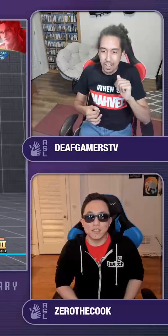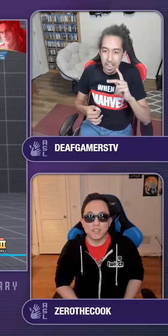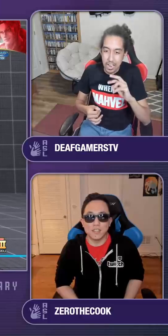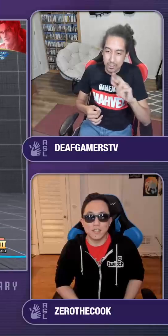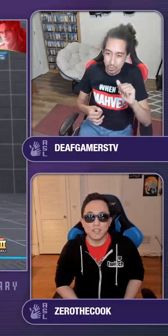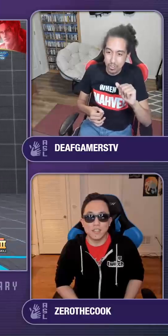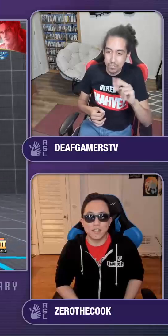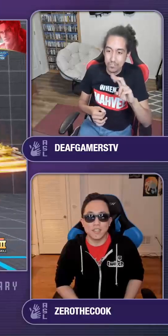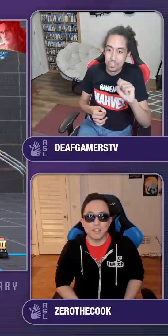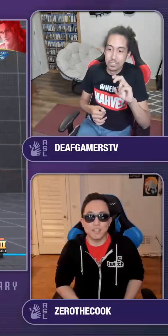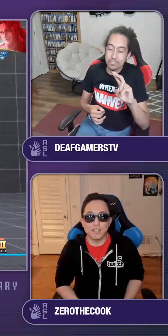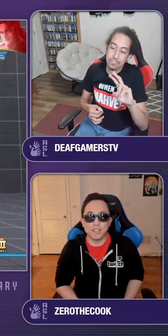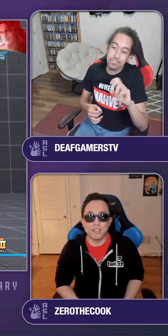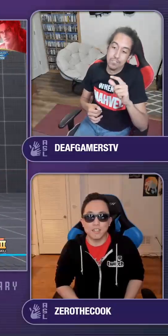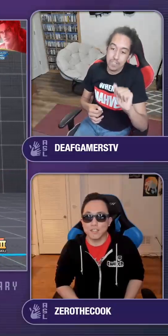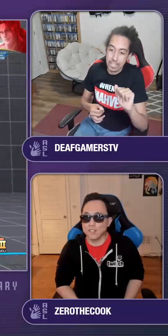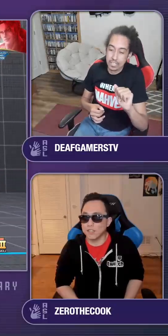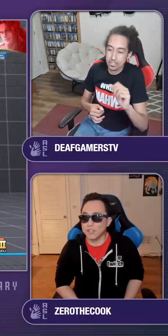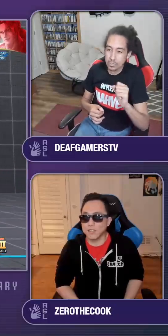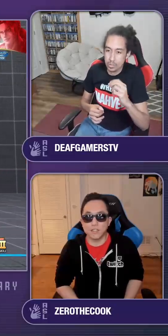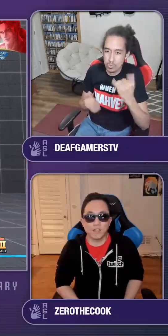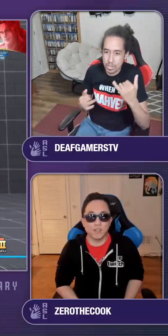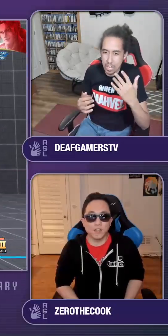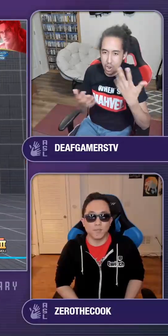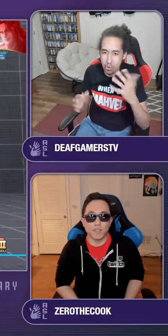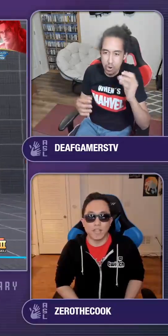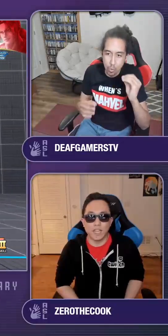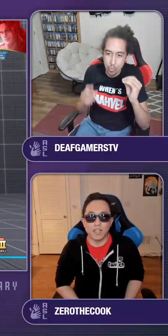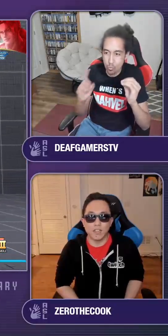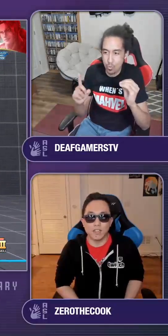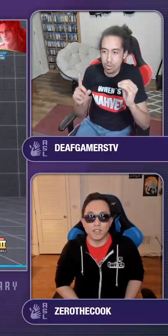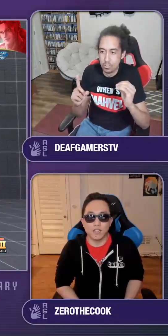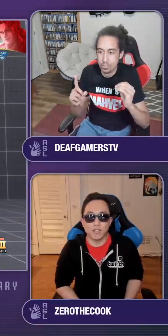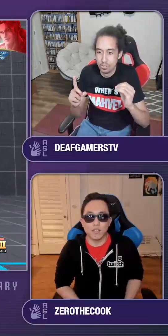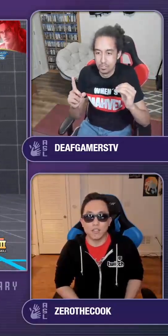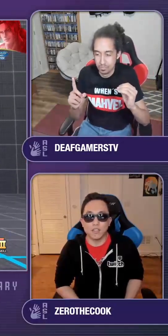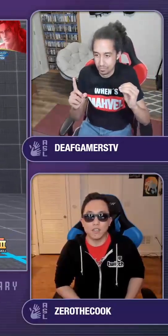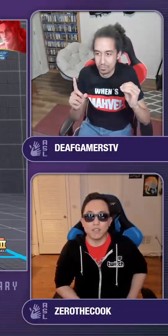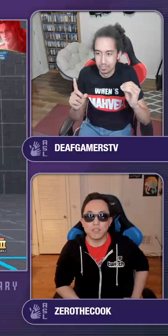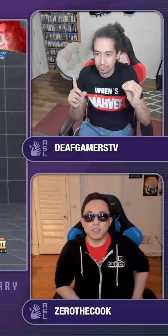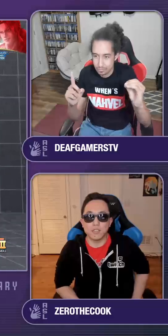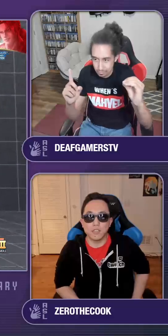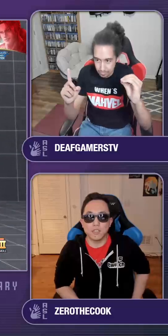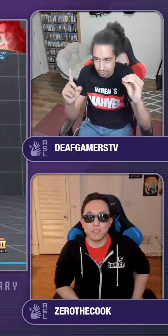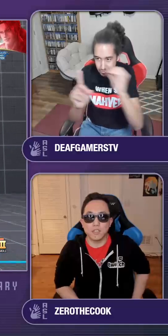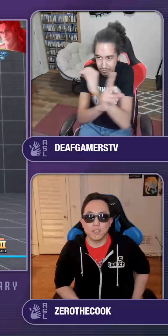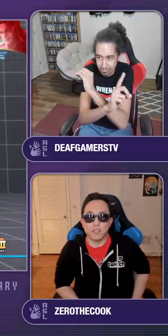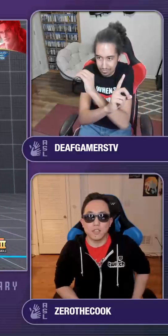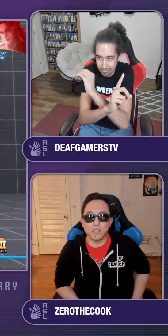make an approach as soon as an opportunity presents themselves with that V-trigger.